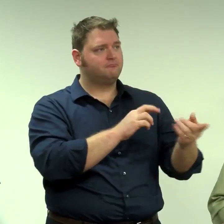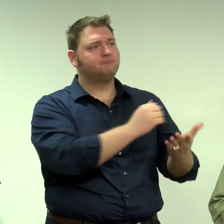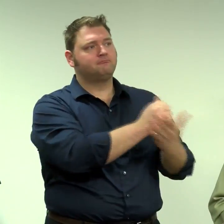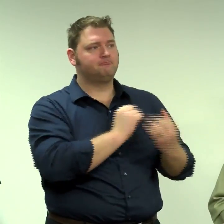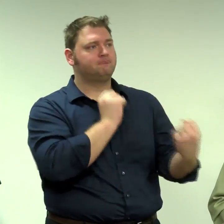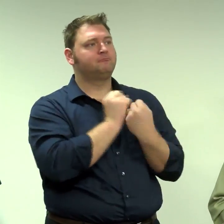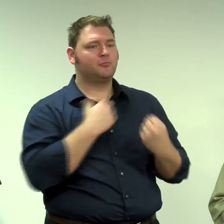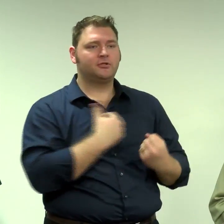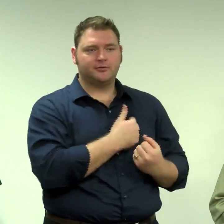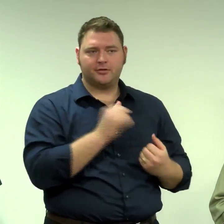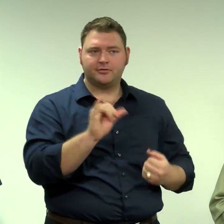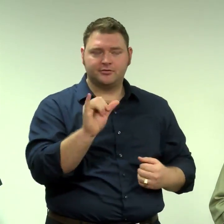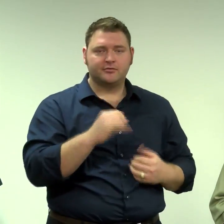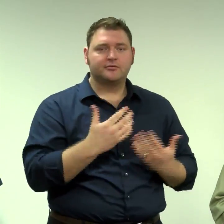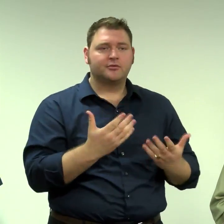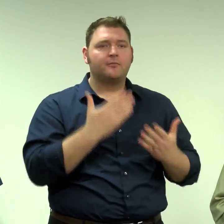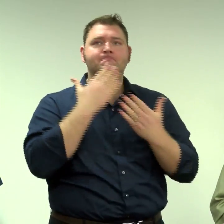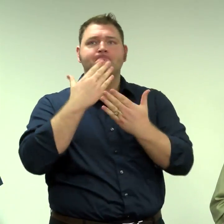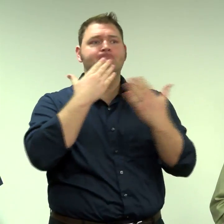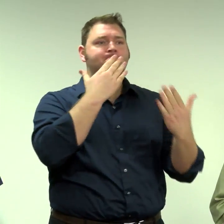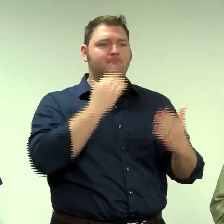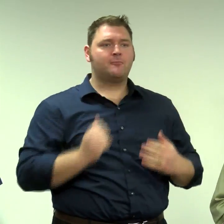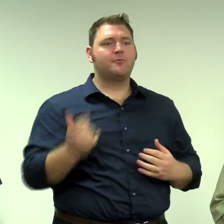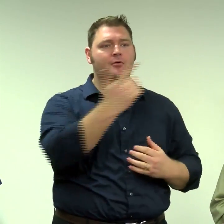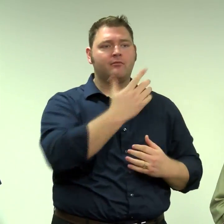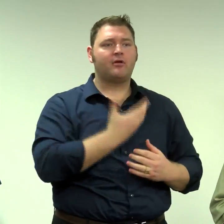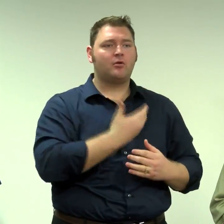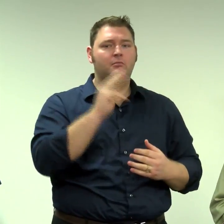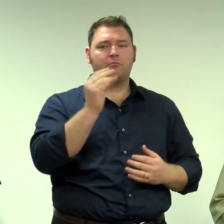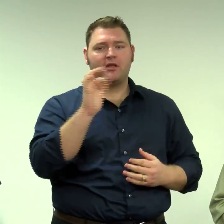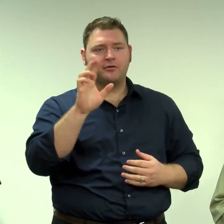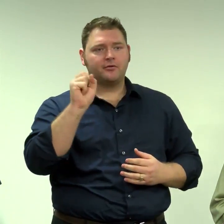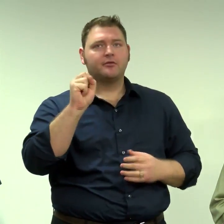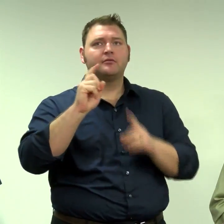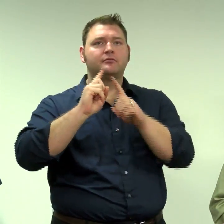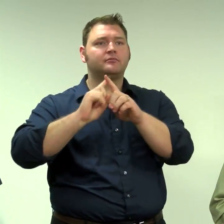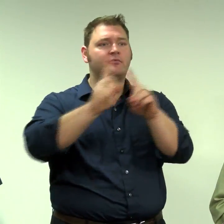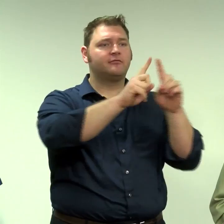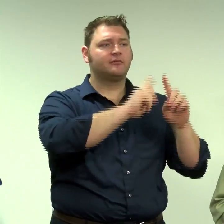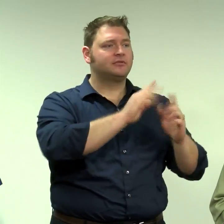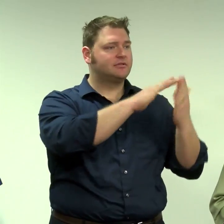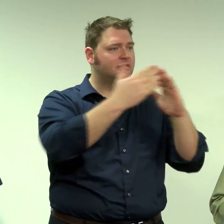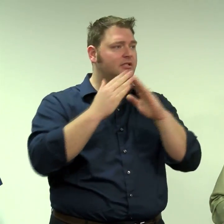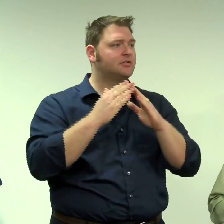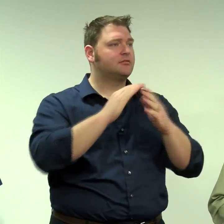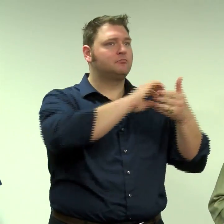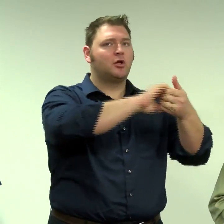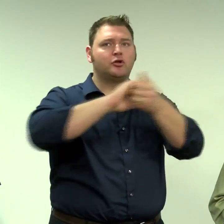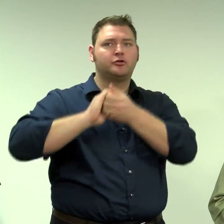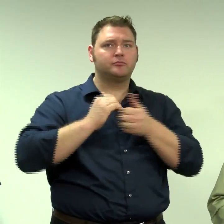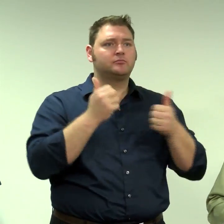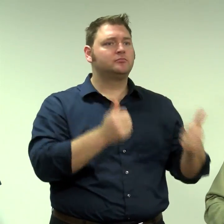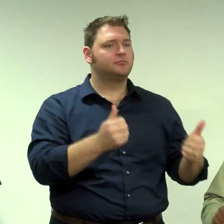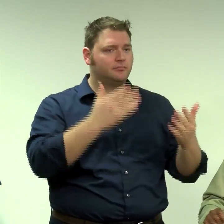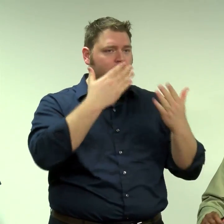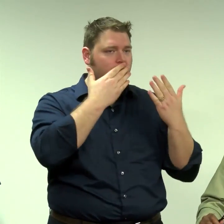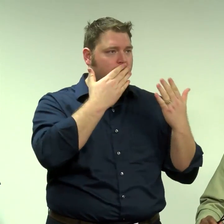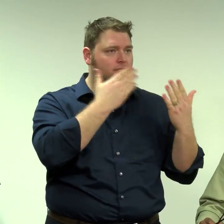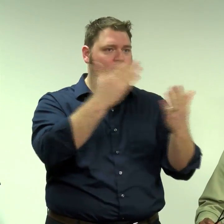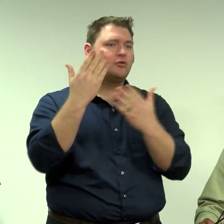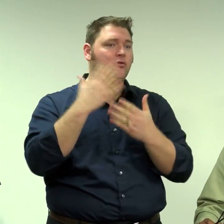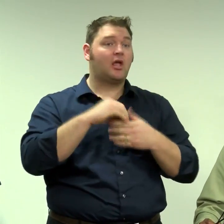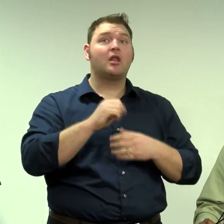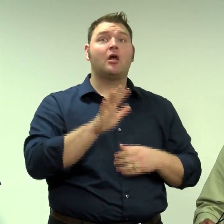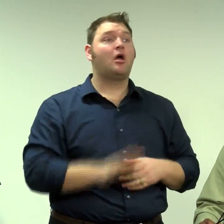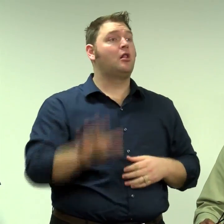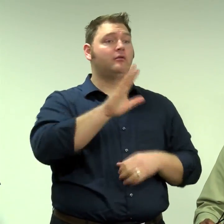So we want to thank all of our partners, mayors and other cities throughout the area and throughout the country